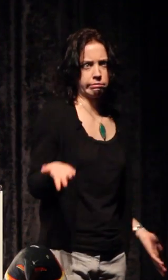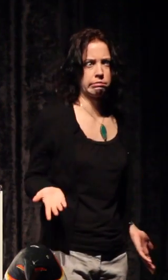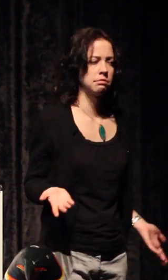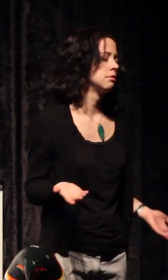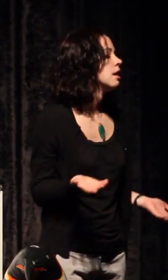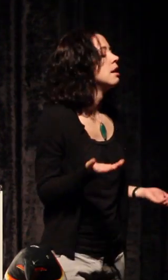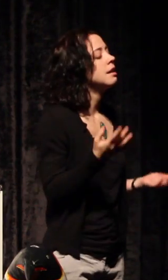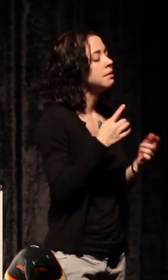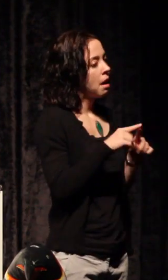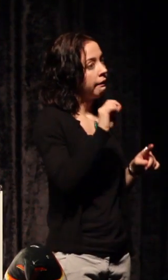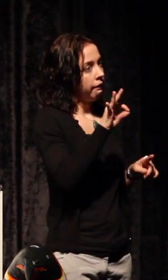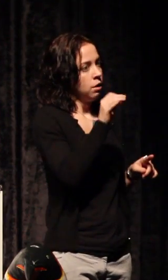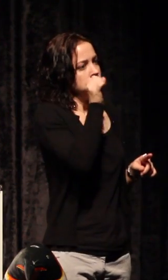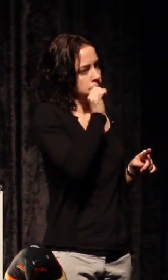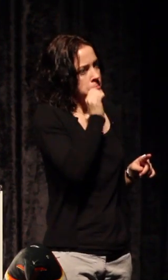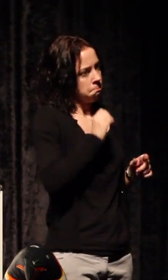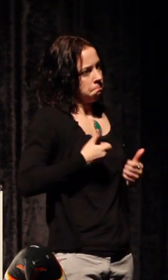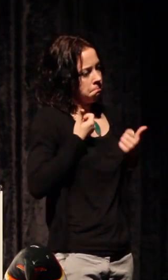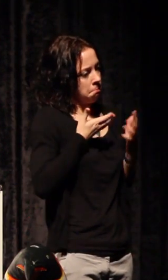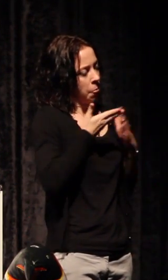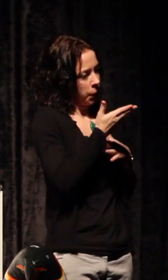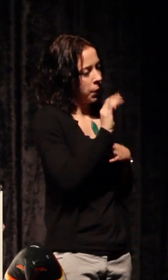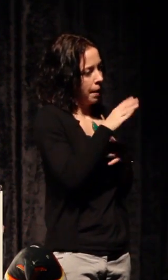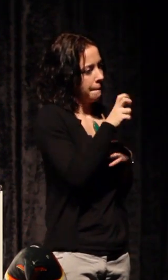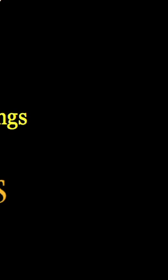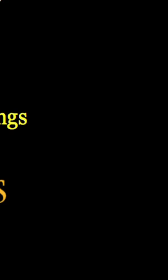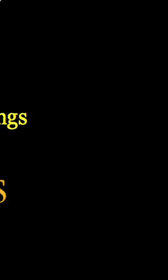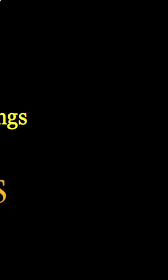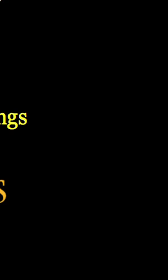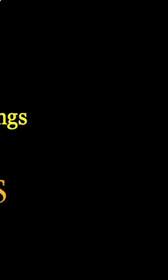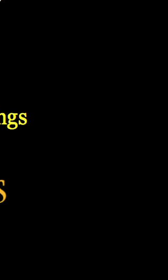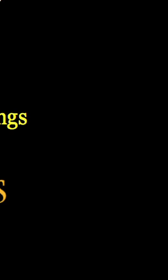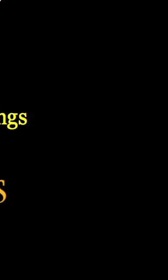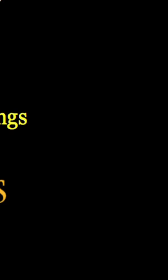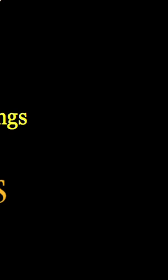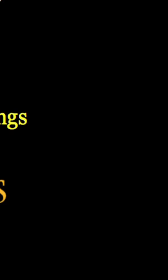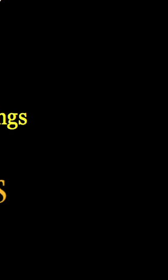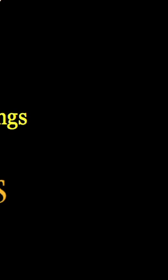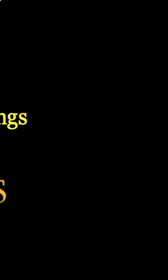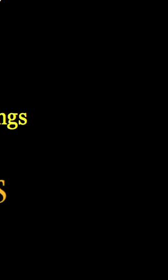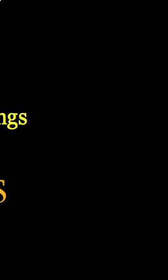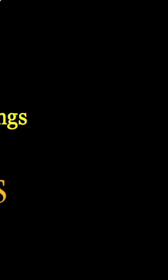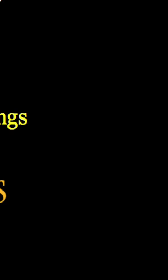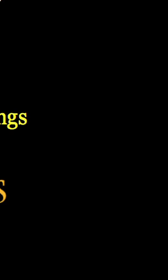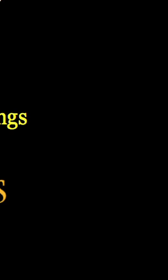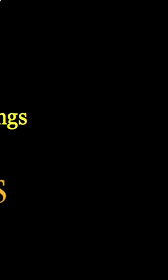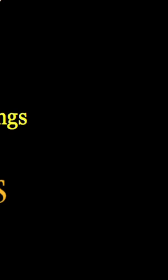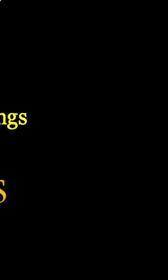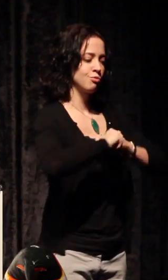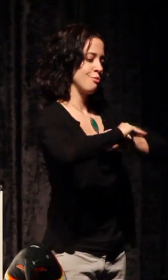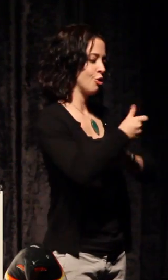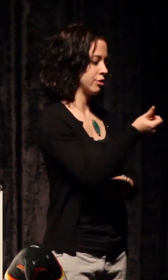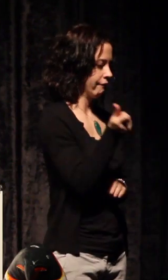But assuming you survive a band breakup, or shrinkage in our case, you'll want to promote yourself. And soon enough, you'll find yourself